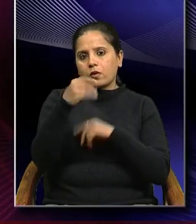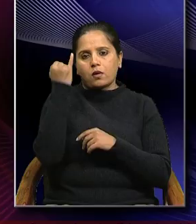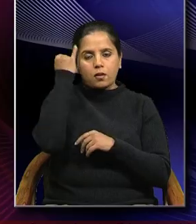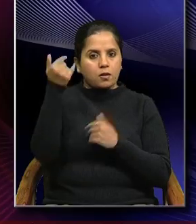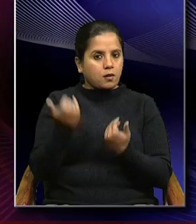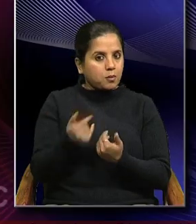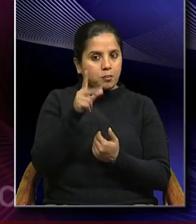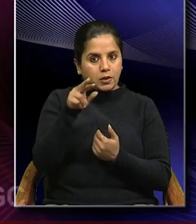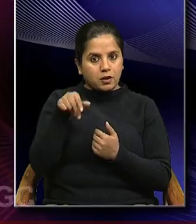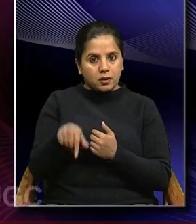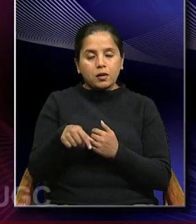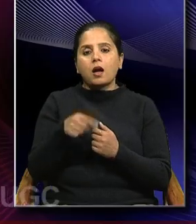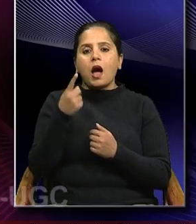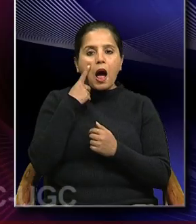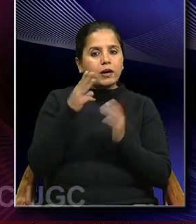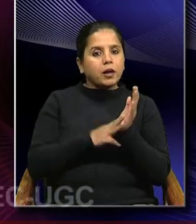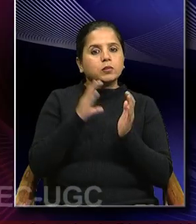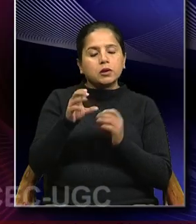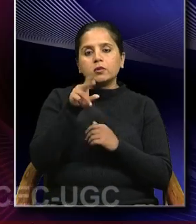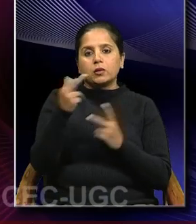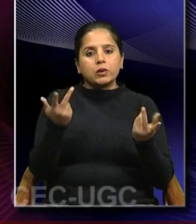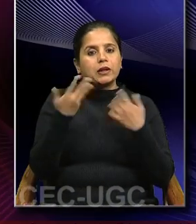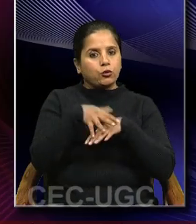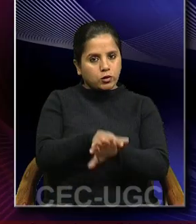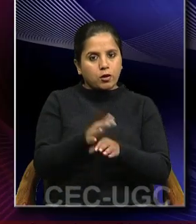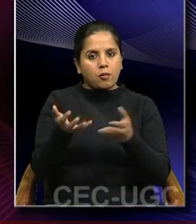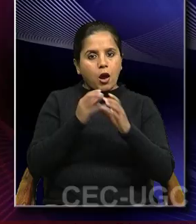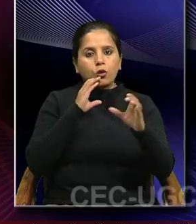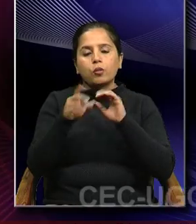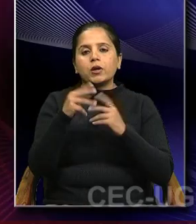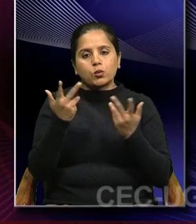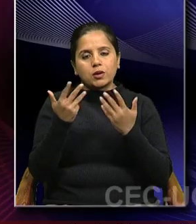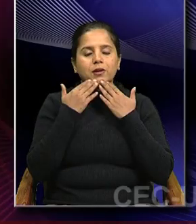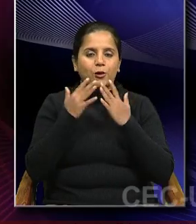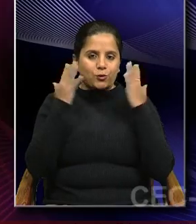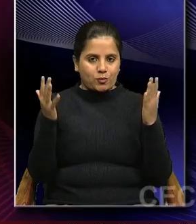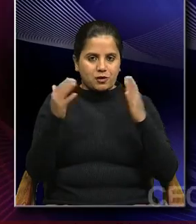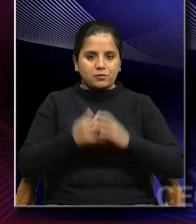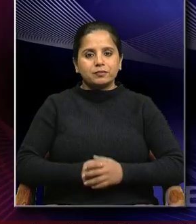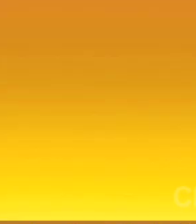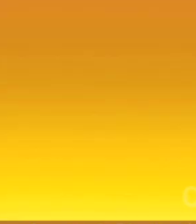exactly we mean by IMC, integrated marketing communication. Thank you so much.